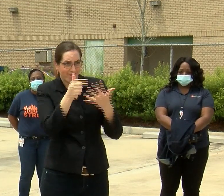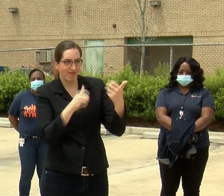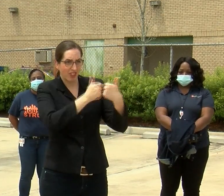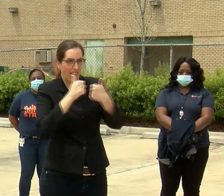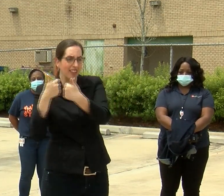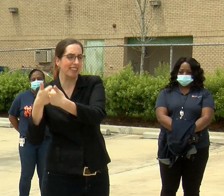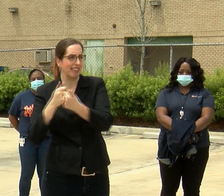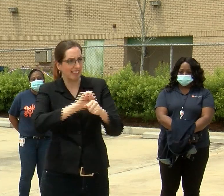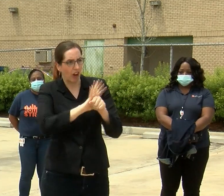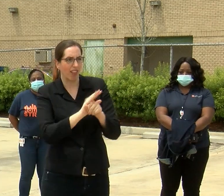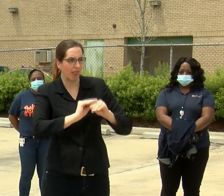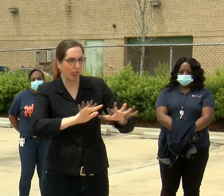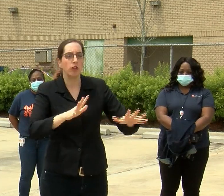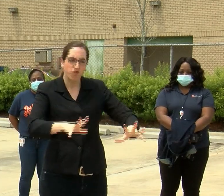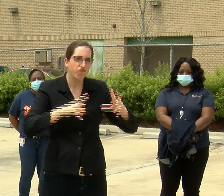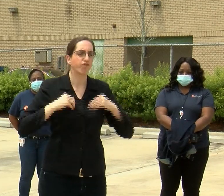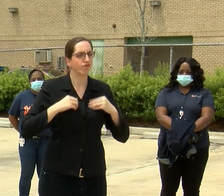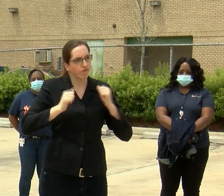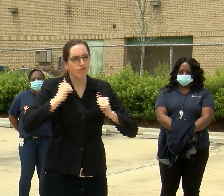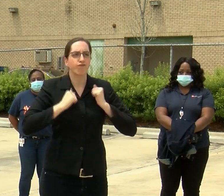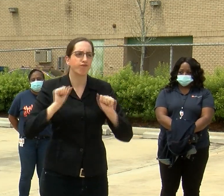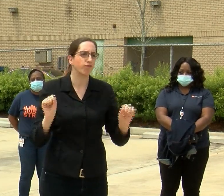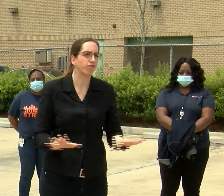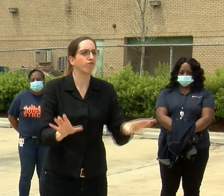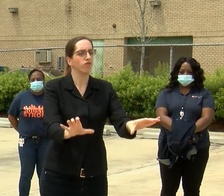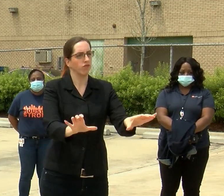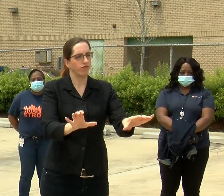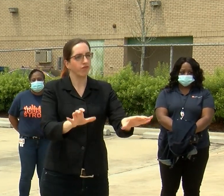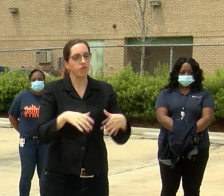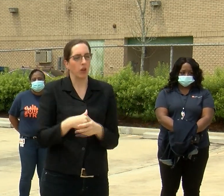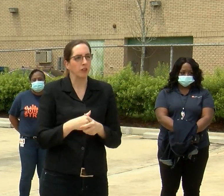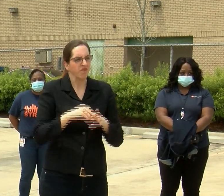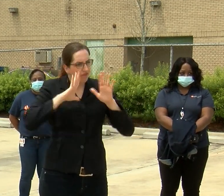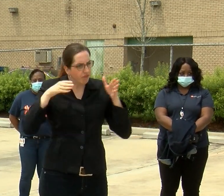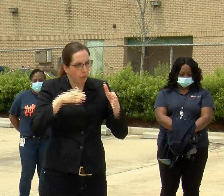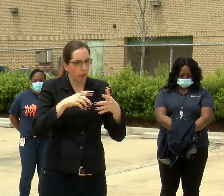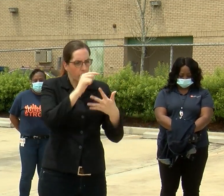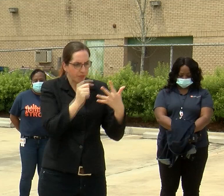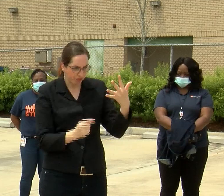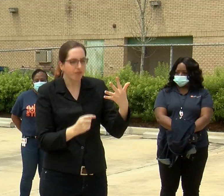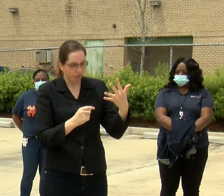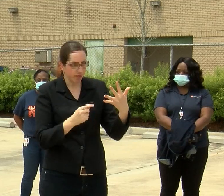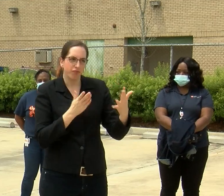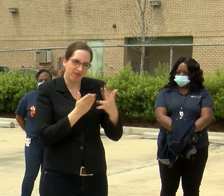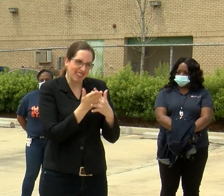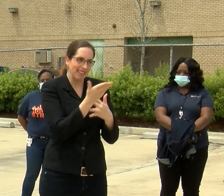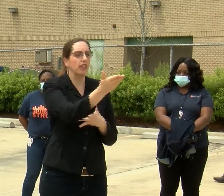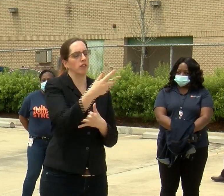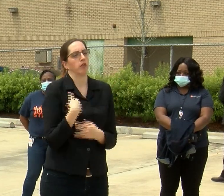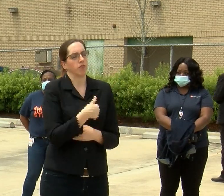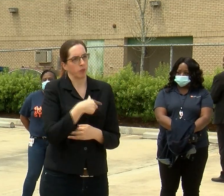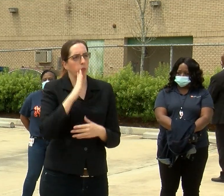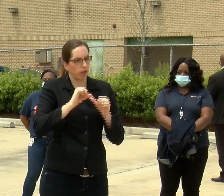to COVID-19, and we commit every day to the challenges related to COVID-19. We will